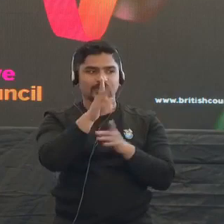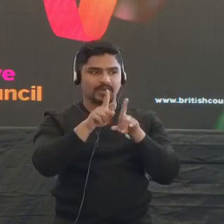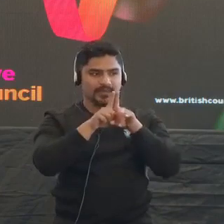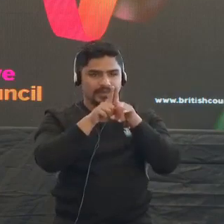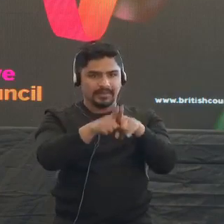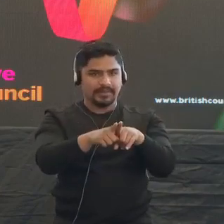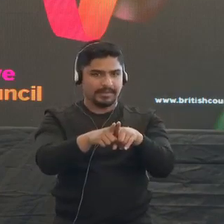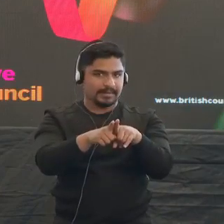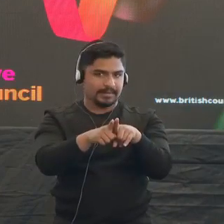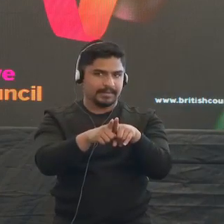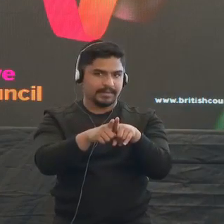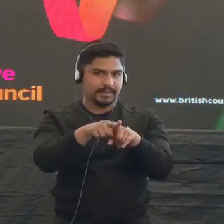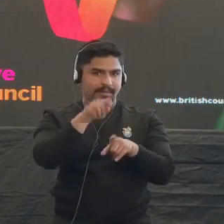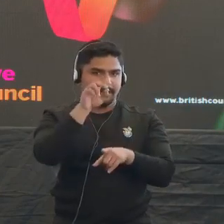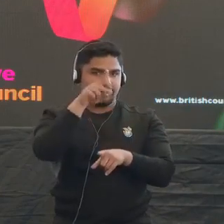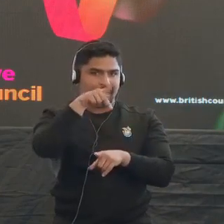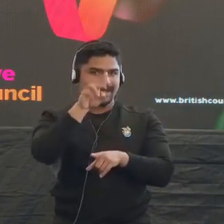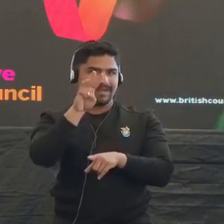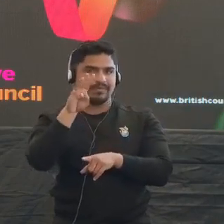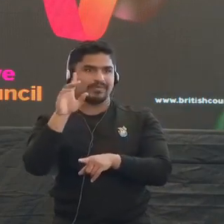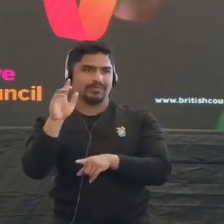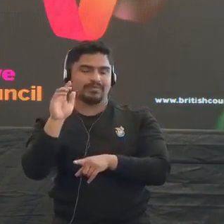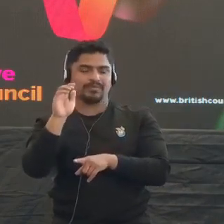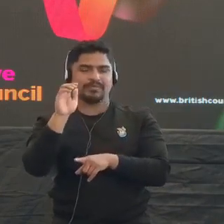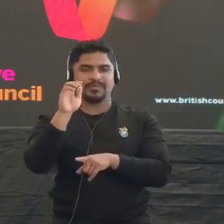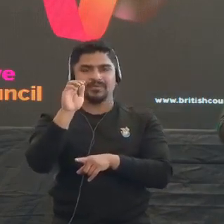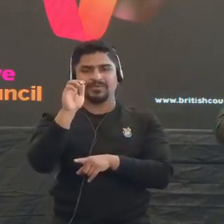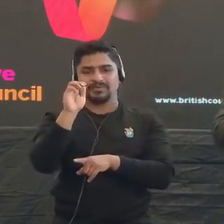are 6 types of disability: